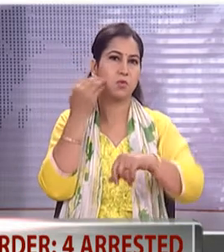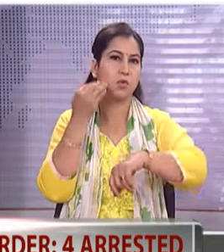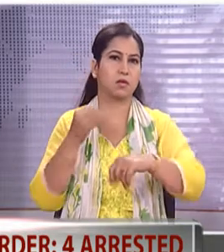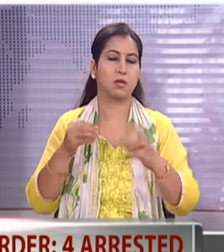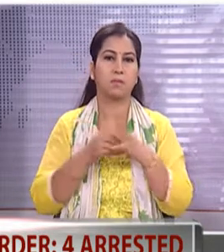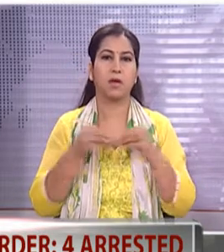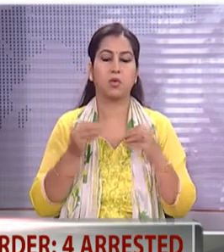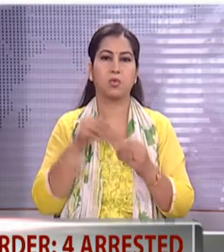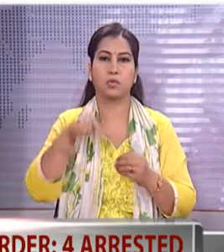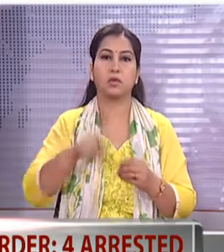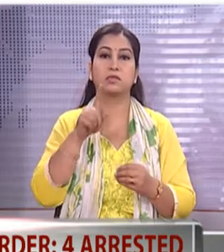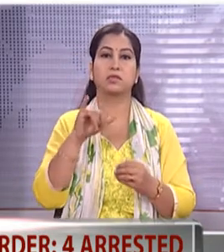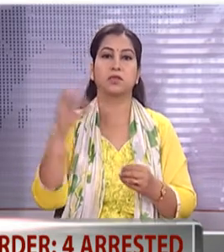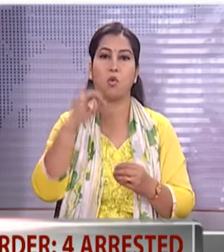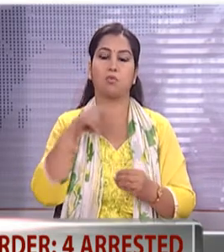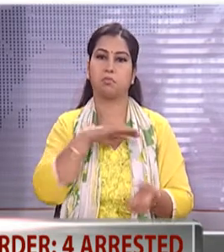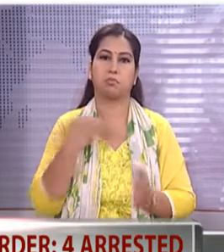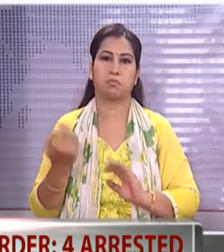in Bengaluru.